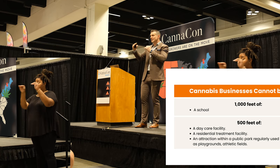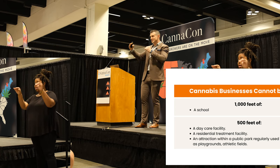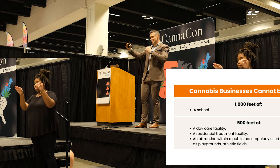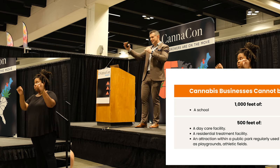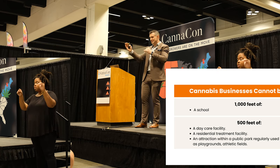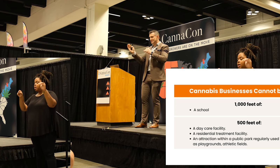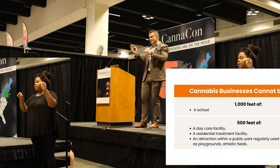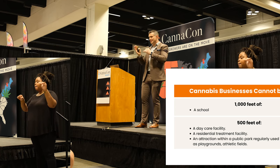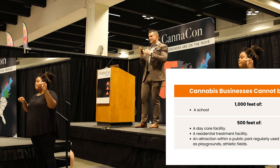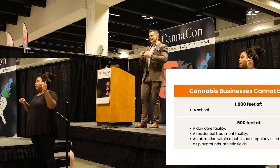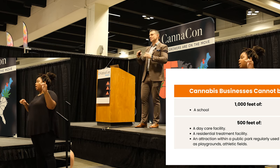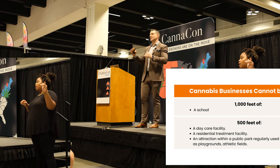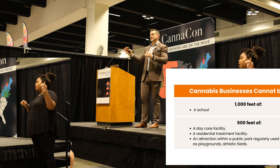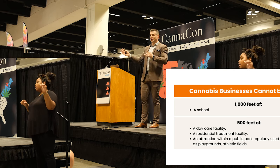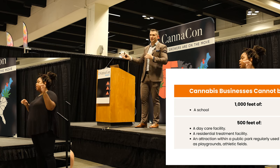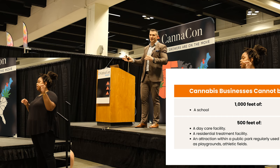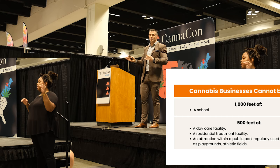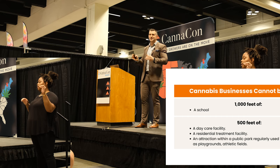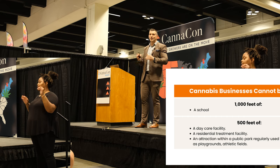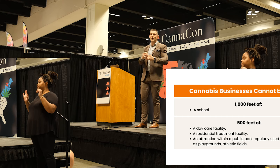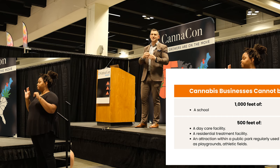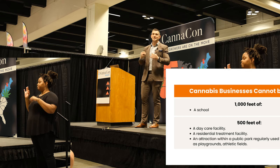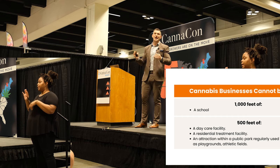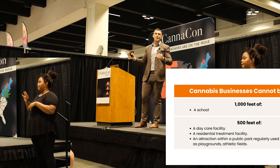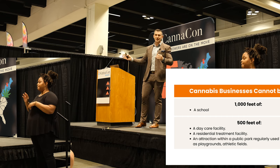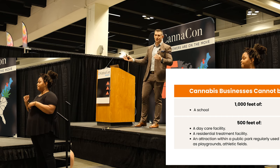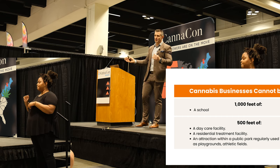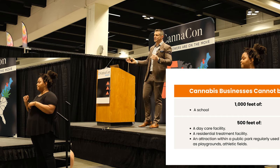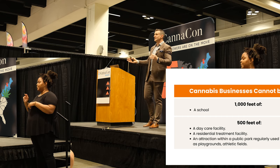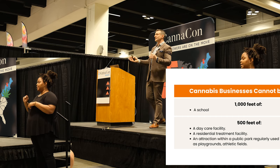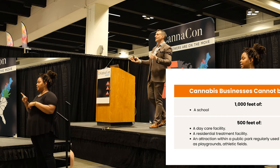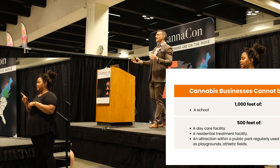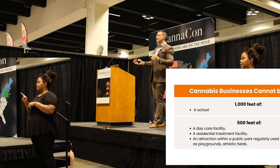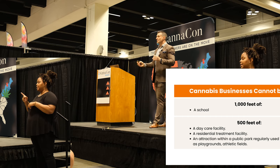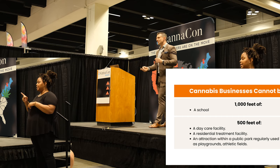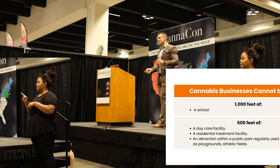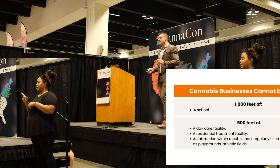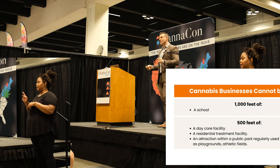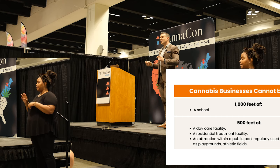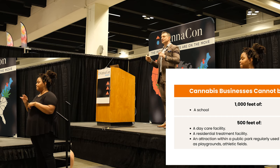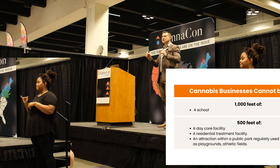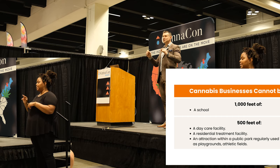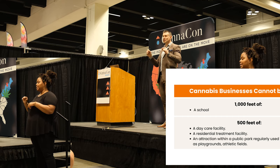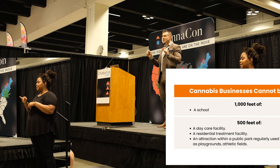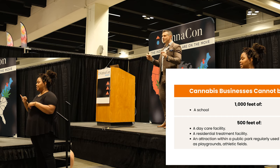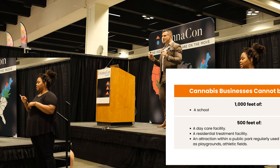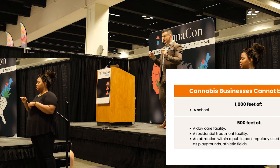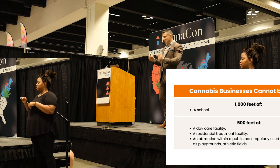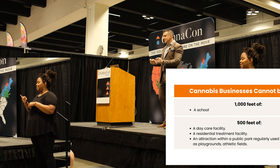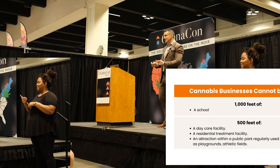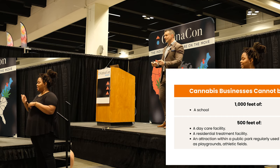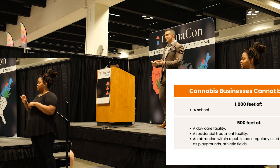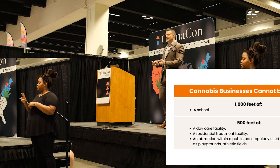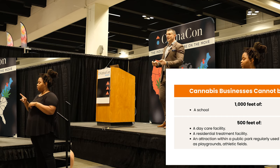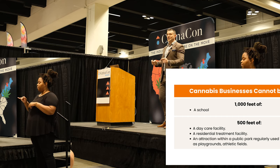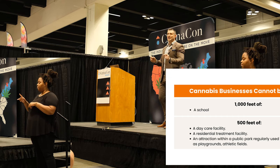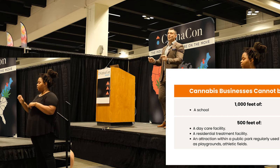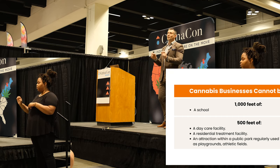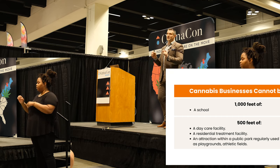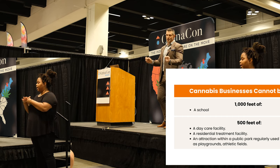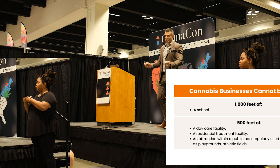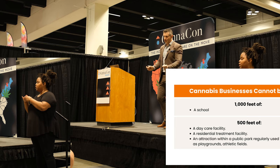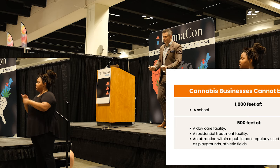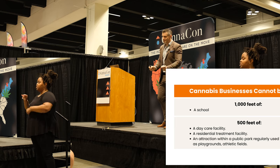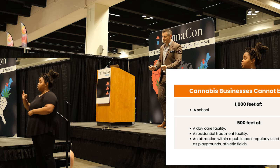municipal layers that can then take into place. And I don't know if anyone's heard about what's been happening in New Jersey, but the municipality in Jersey,